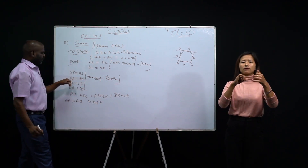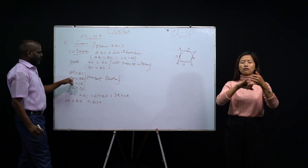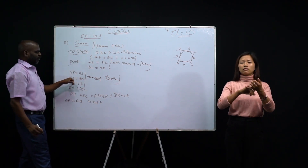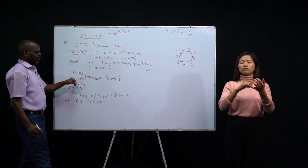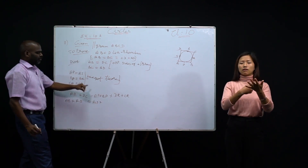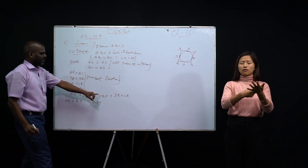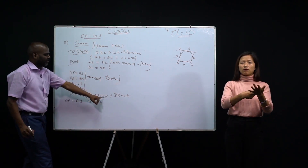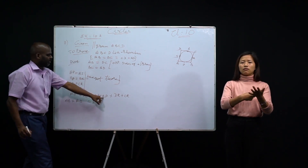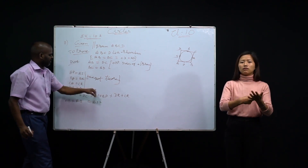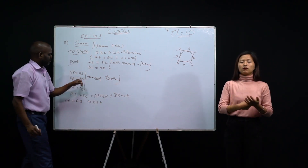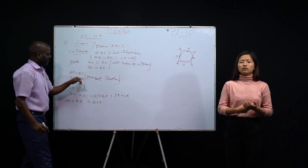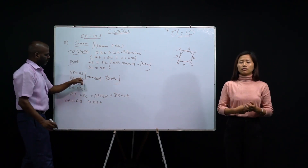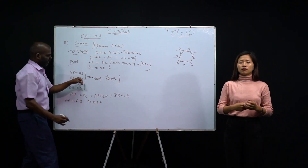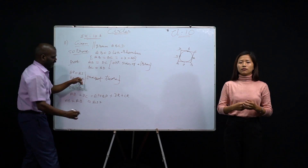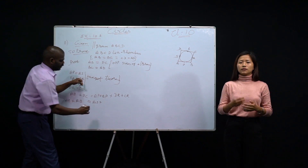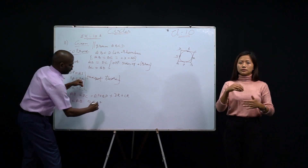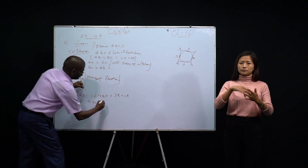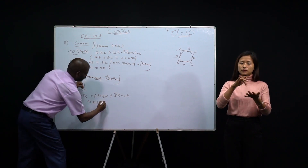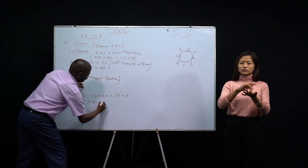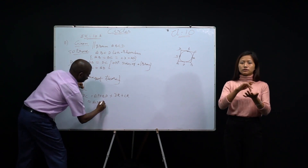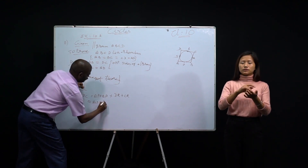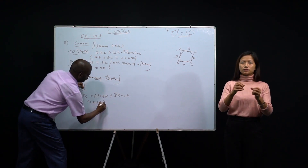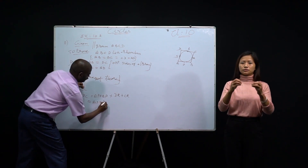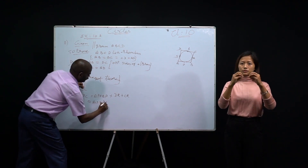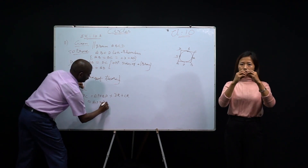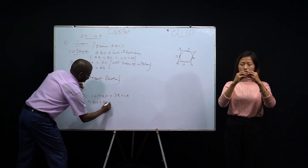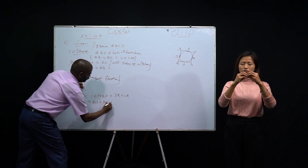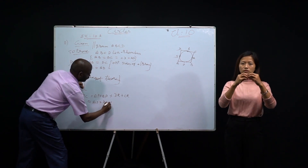In place of BP, what you can write? BQ.